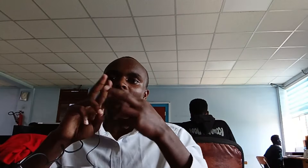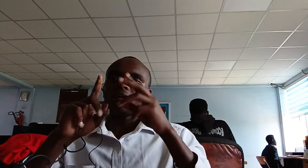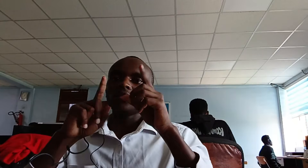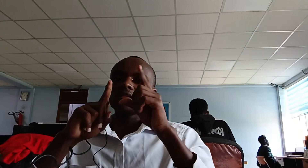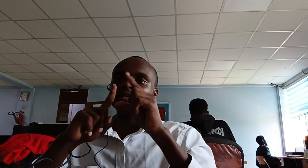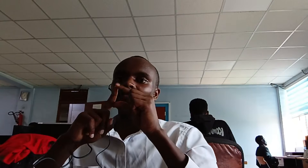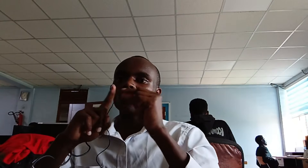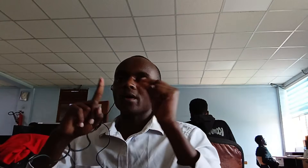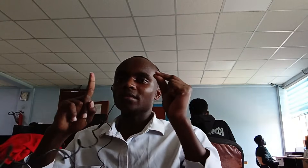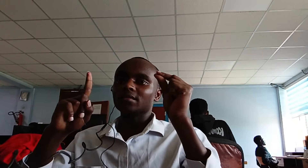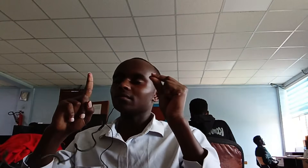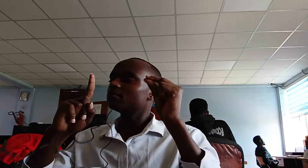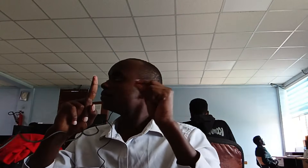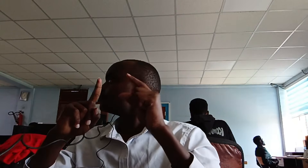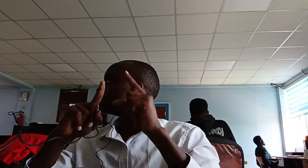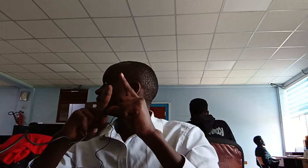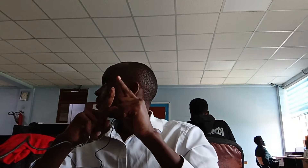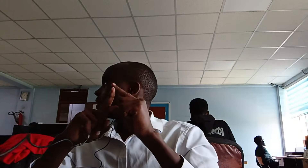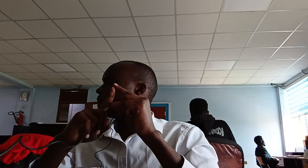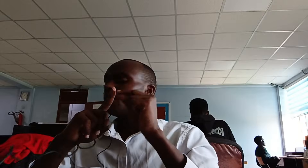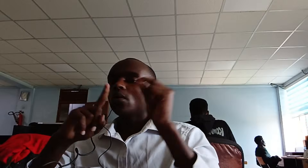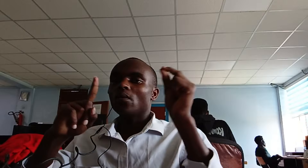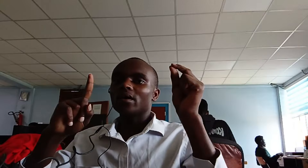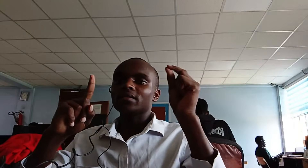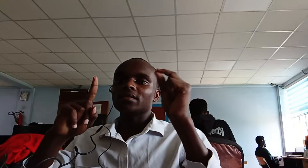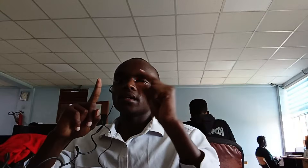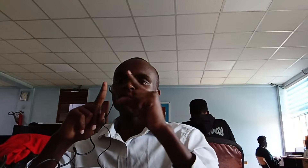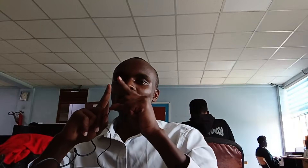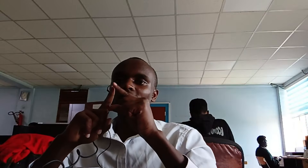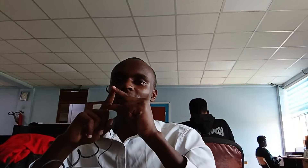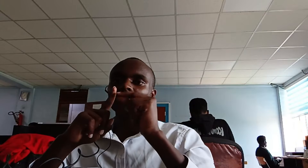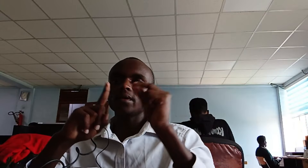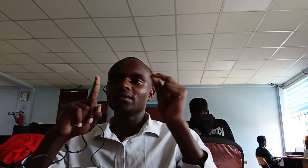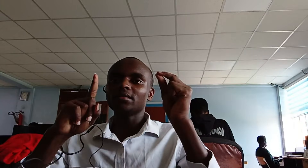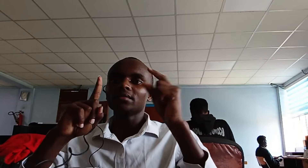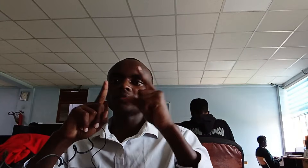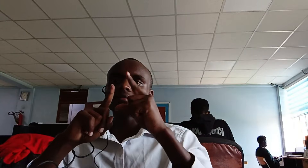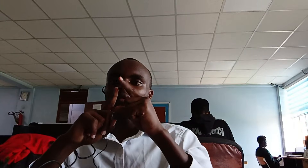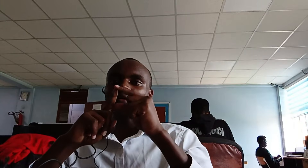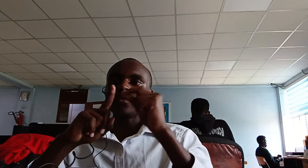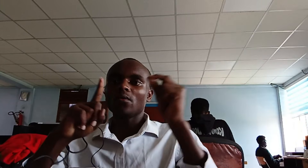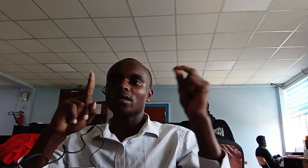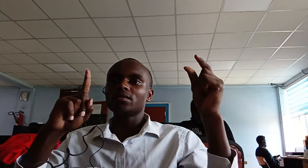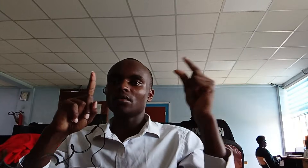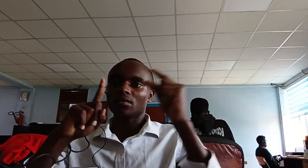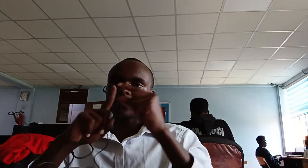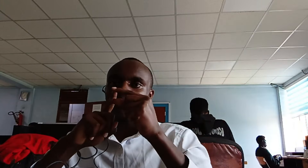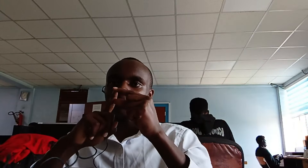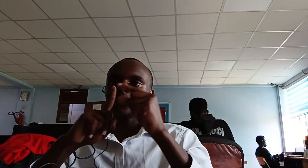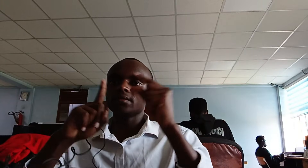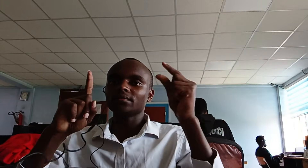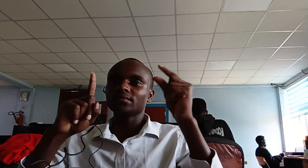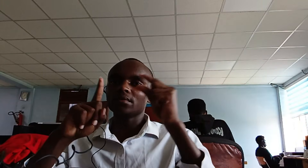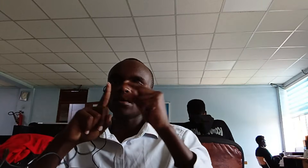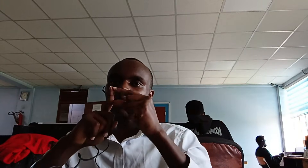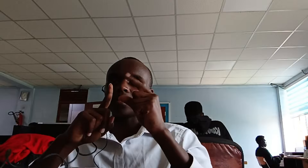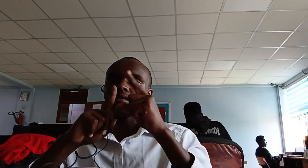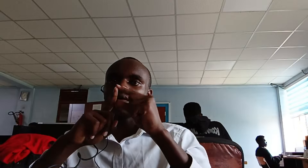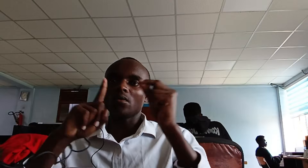This is a sign for words. Words. The sign for words. Words or word. Word.